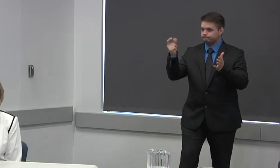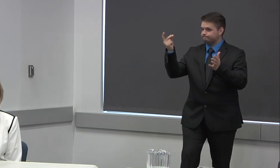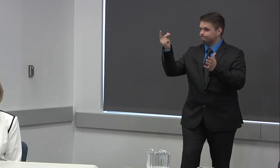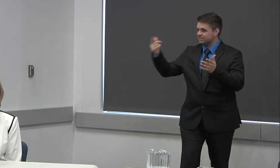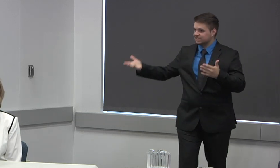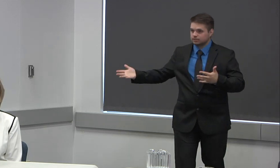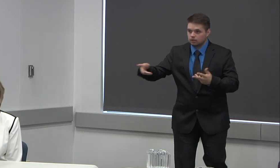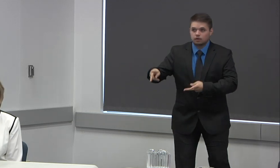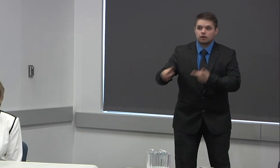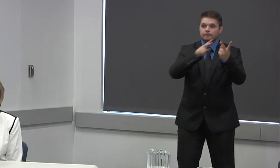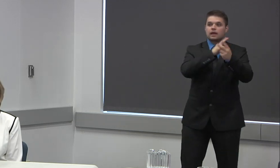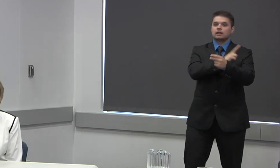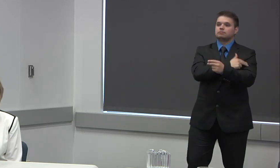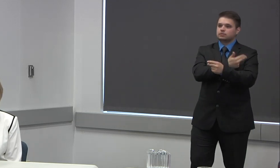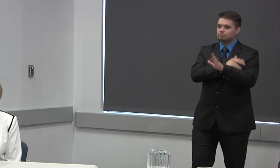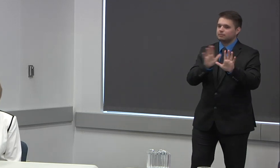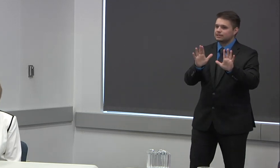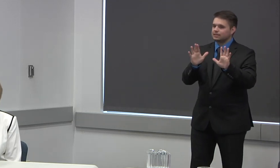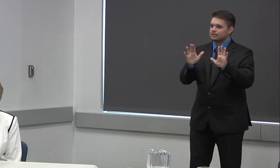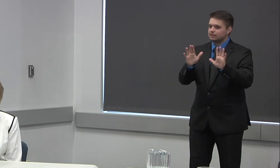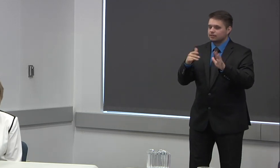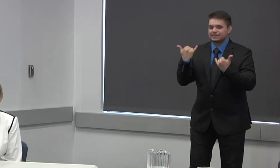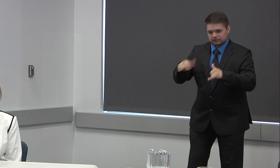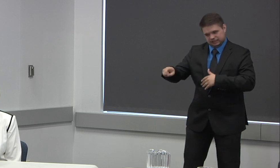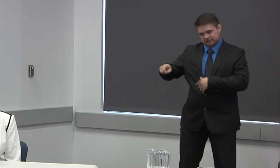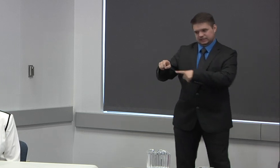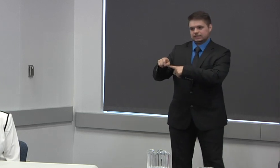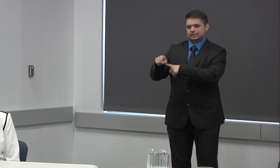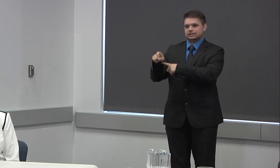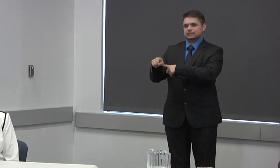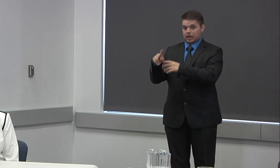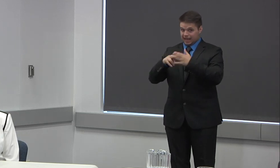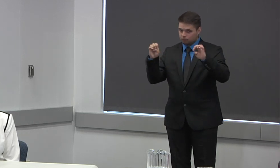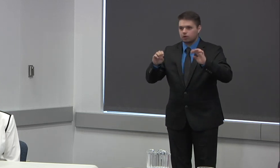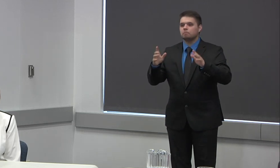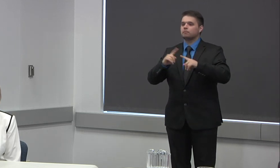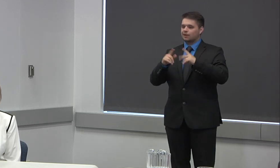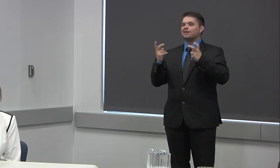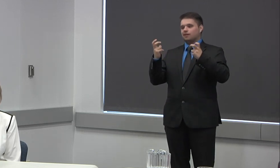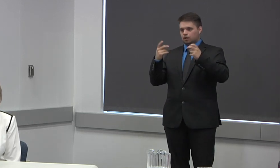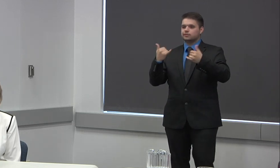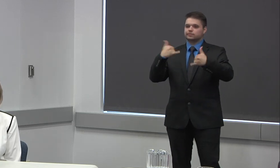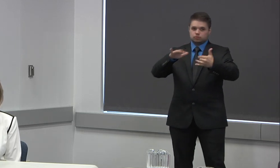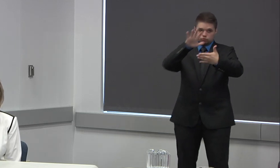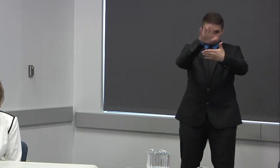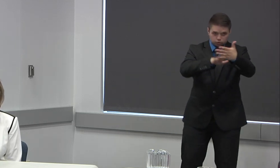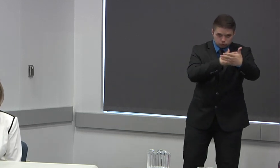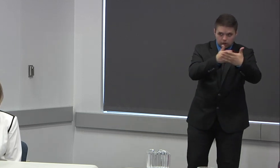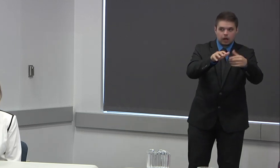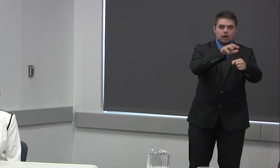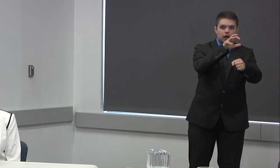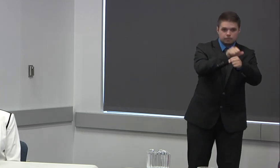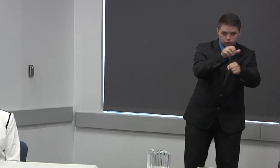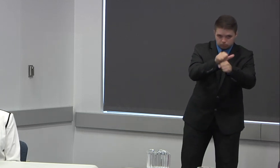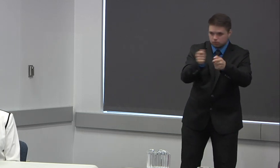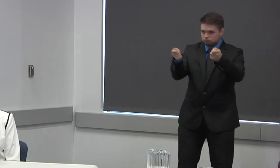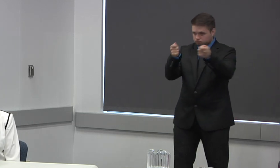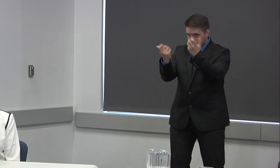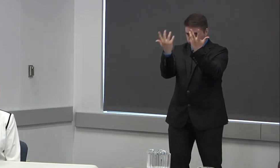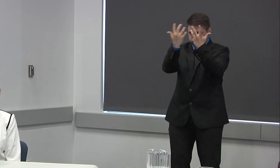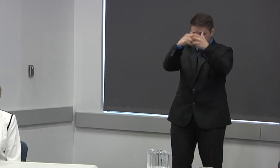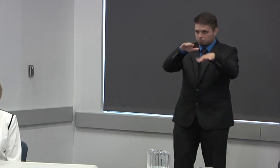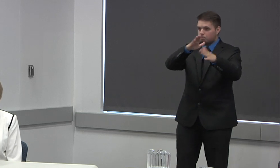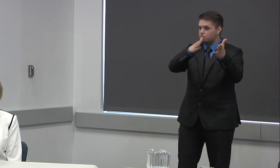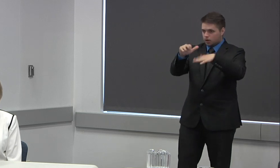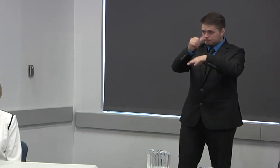but it is necessary and needs to be scheduled and handled for best delivery of patient care. Within the guidelines